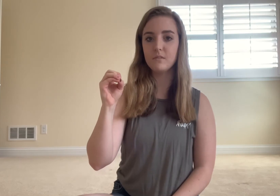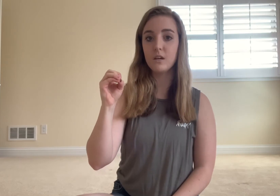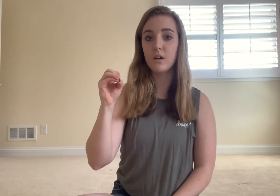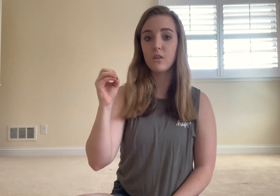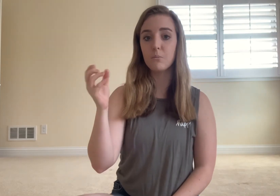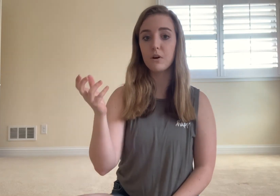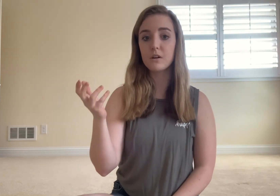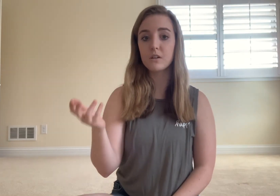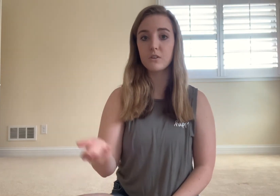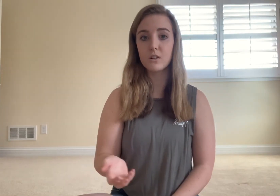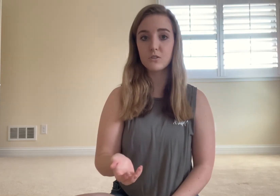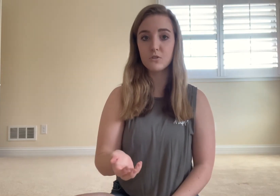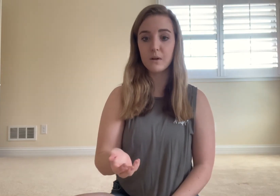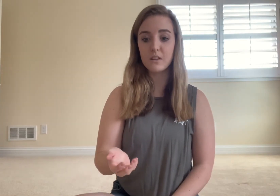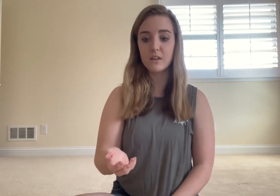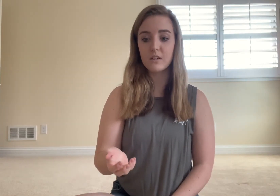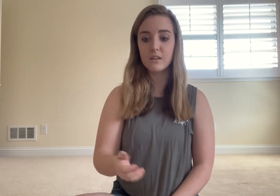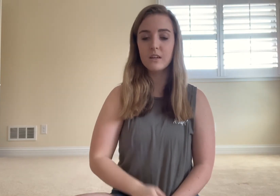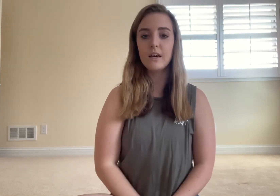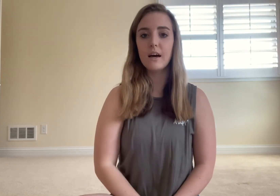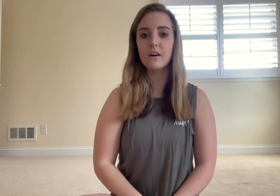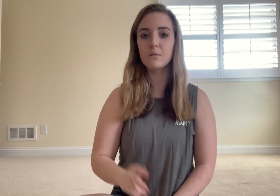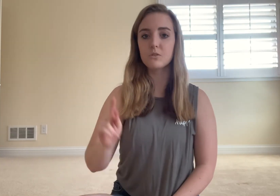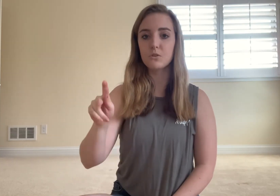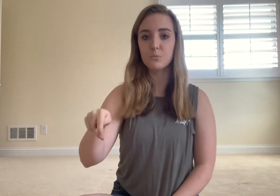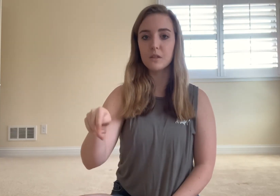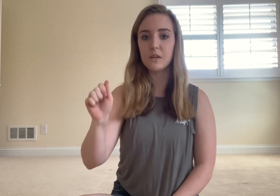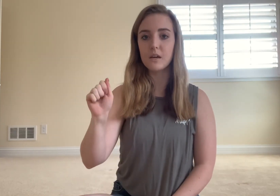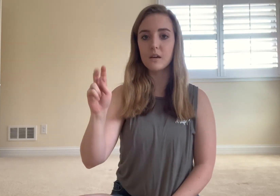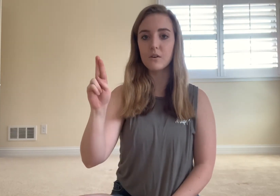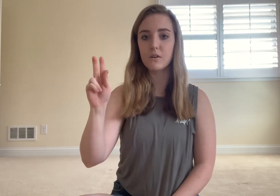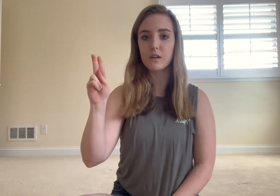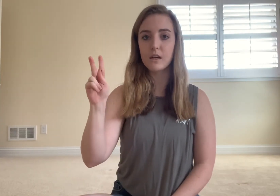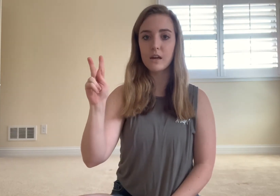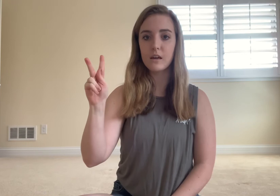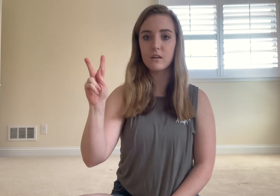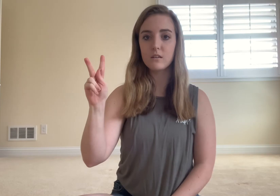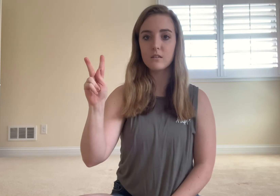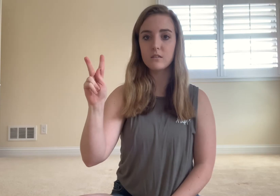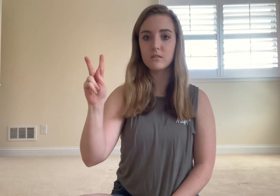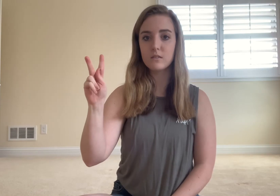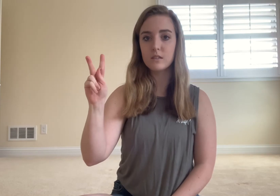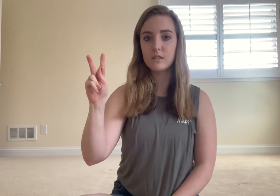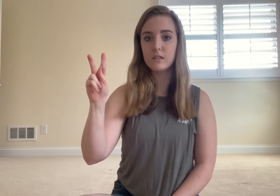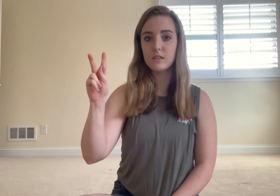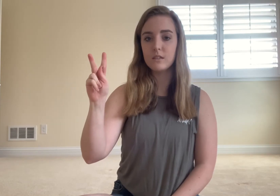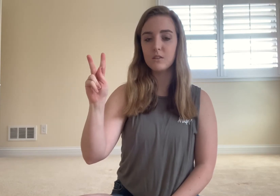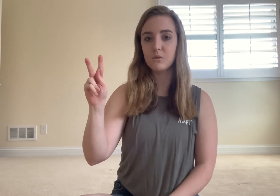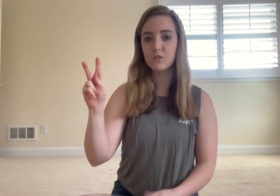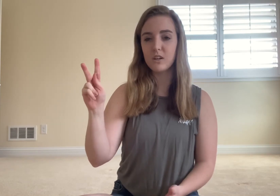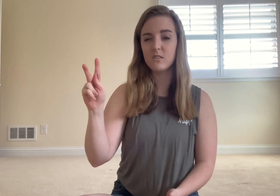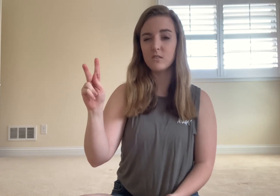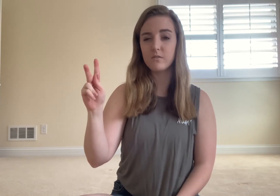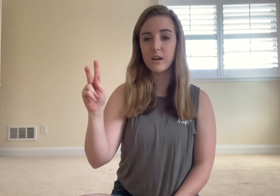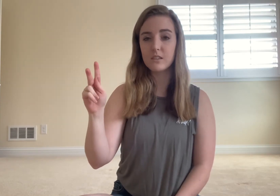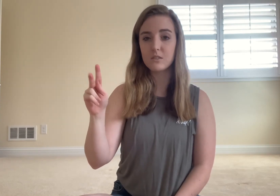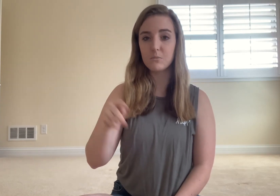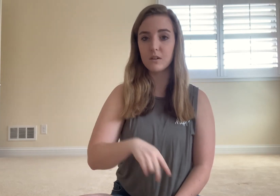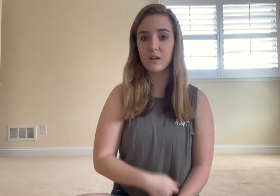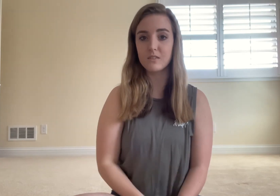The park, you're also spelling, so P-A-R-K. You want to try to do it fast, but obviously